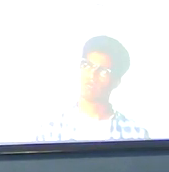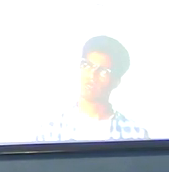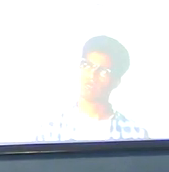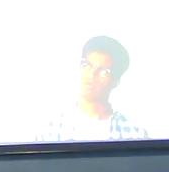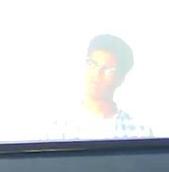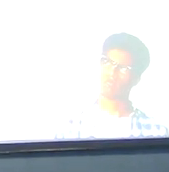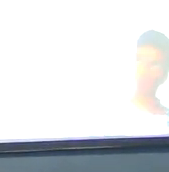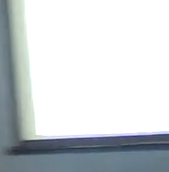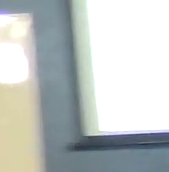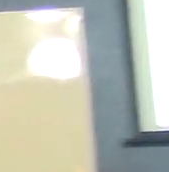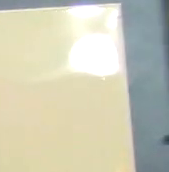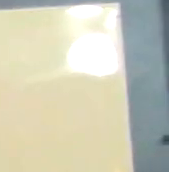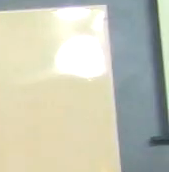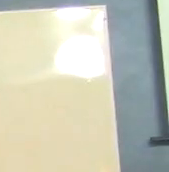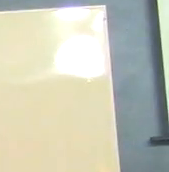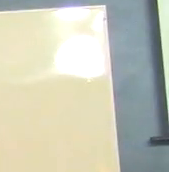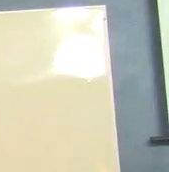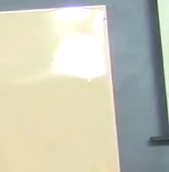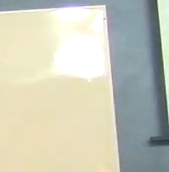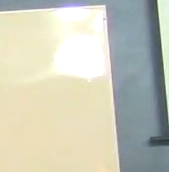you. I don't know what you're going to choose.